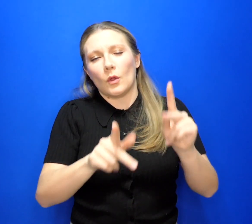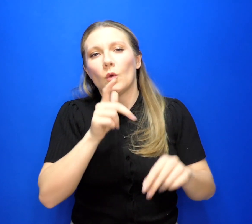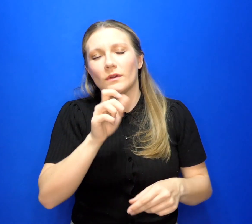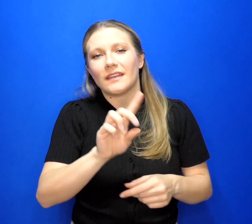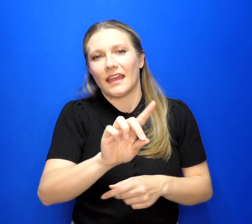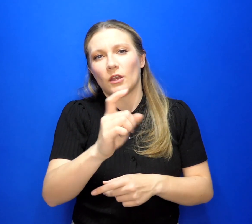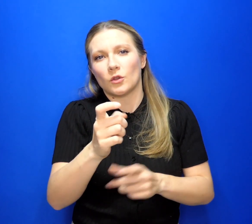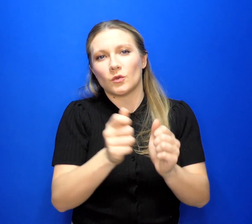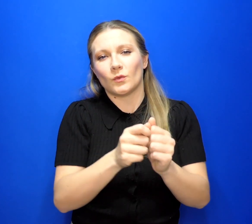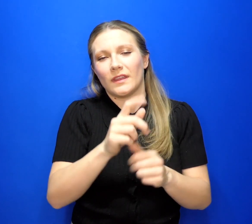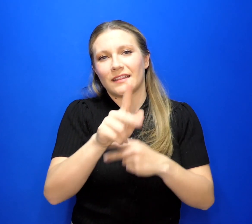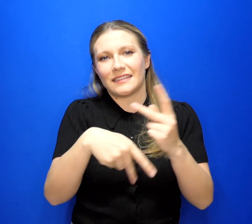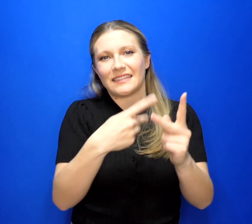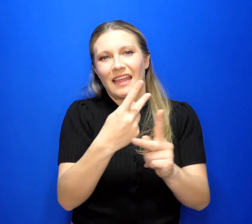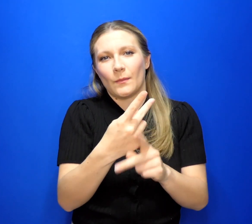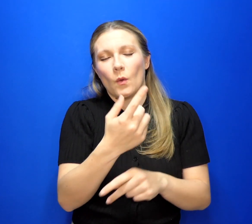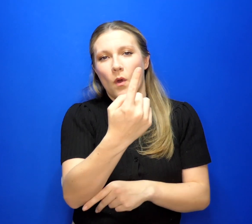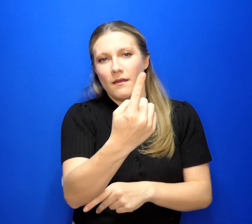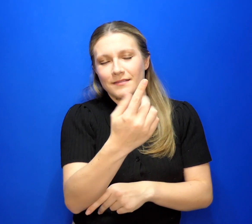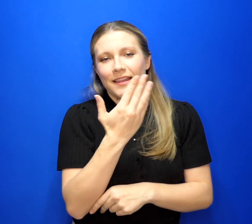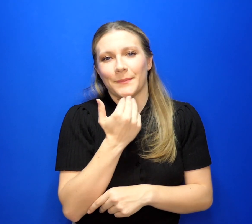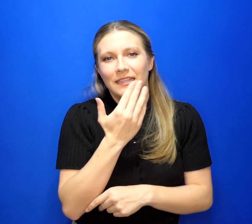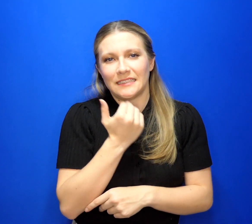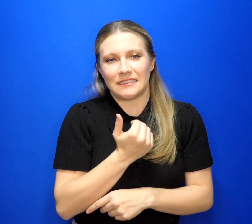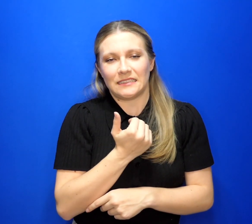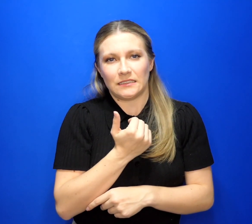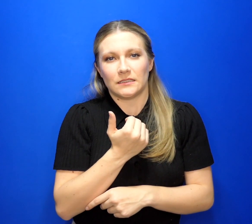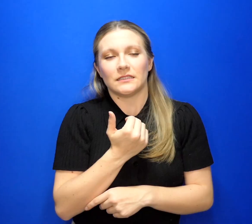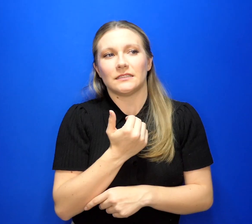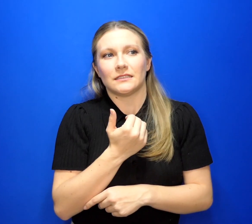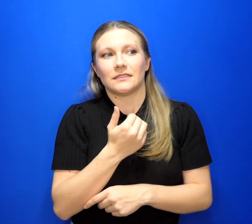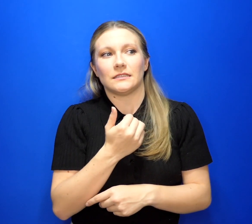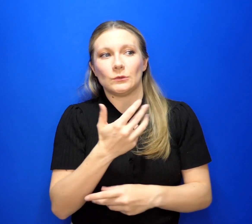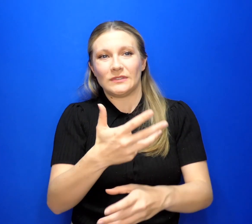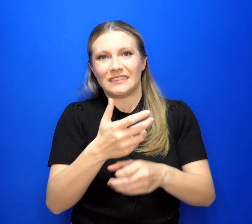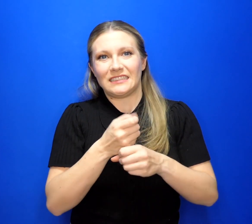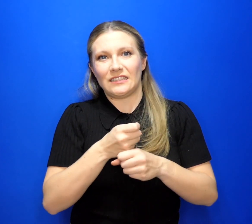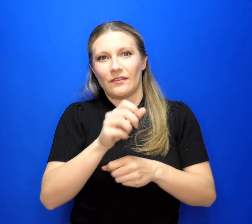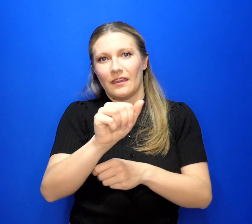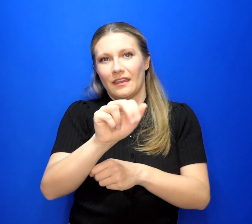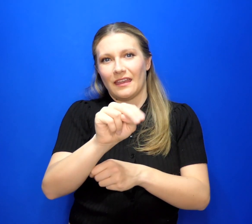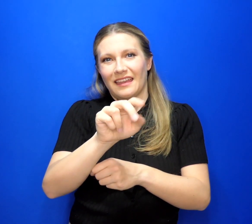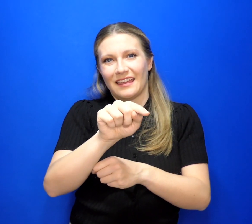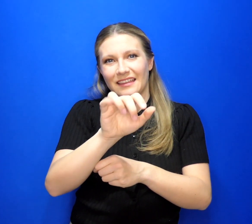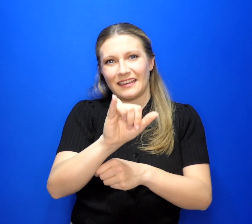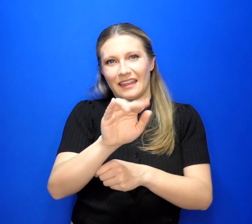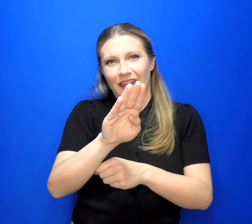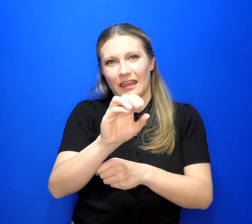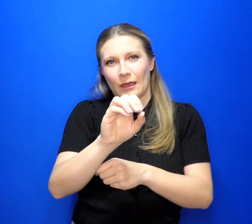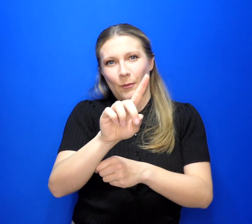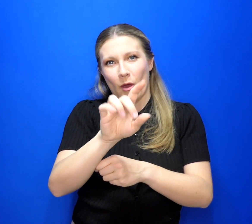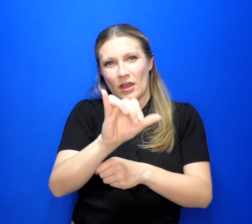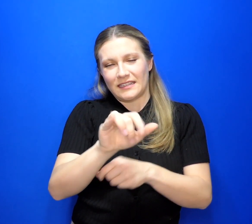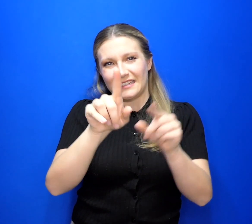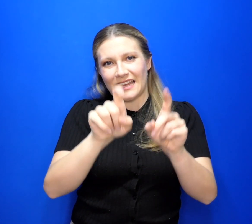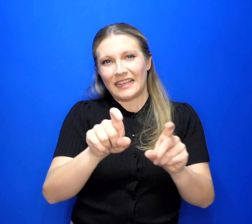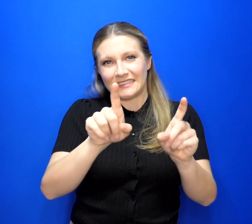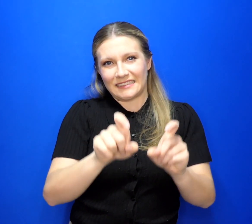are diagnosed with type 1 or assume type 1 get the antibody testing and all those things that we've already talked about too, to